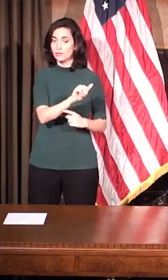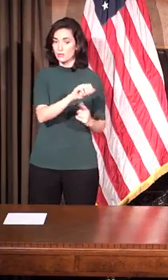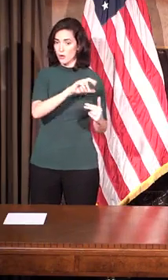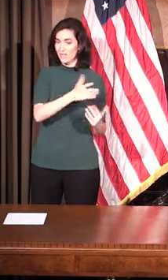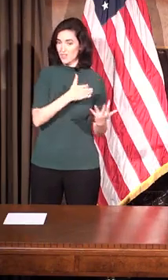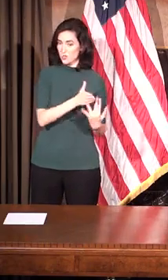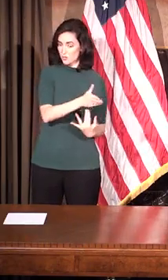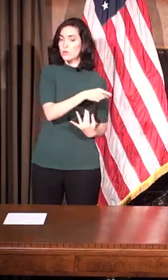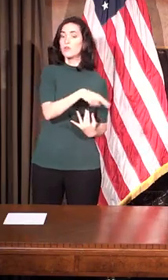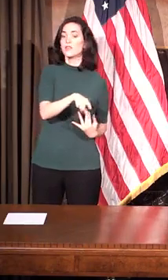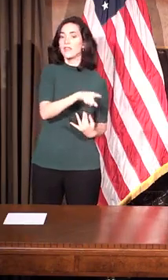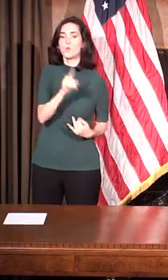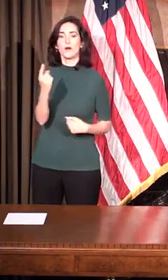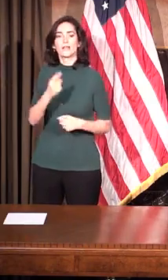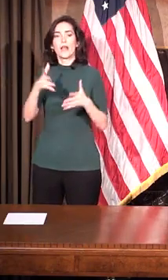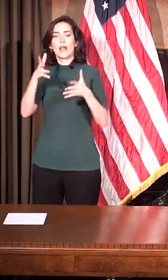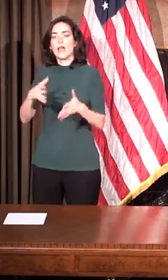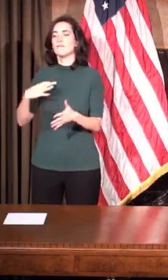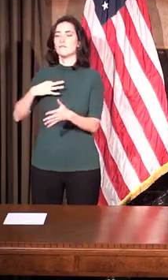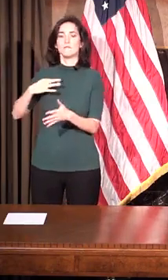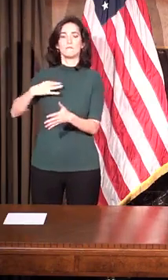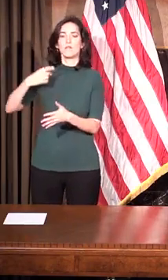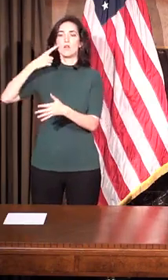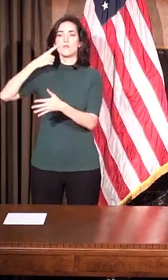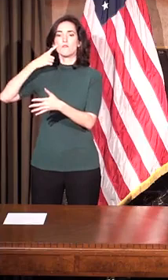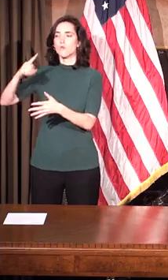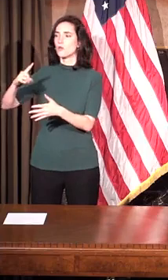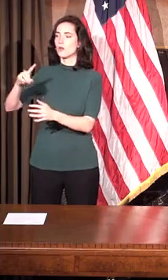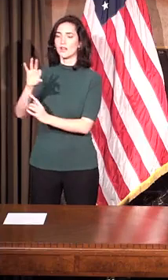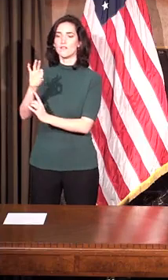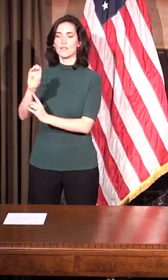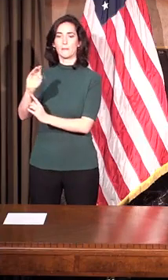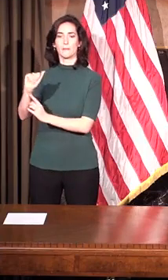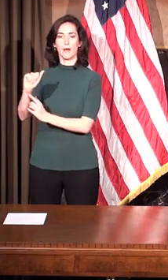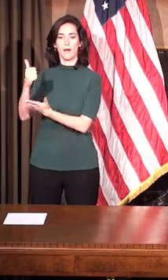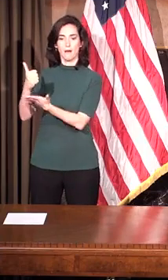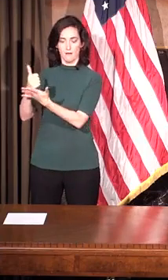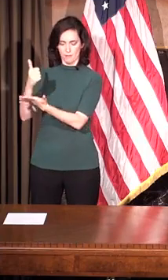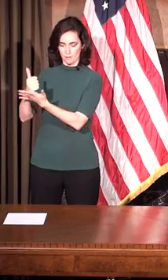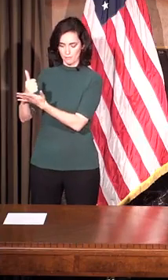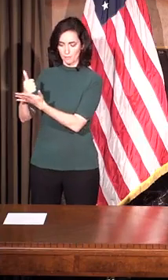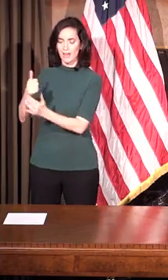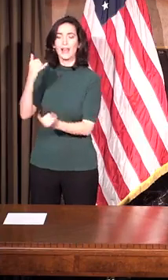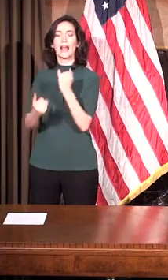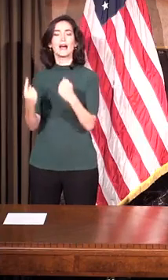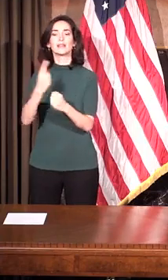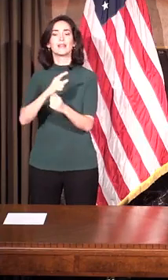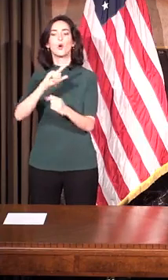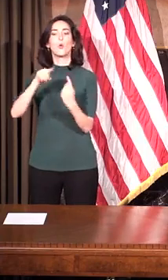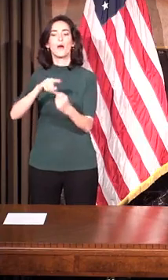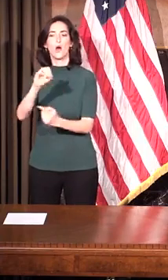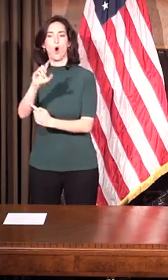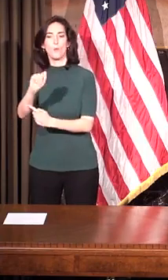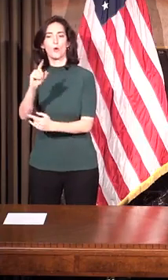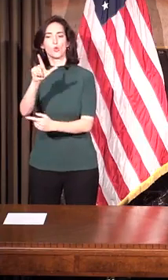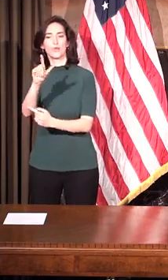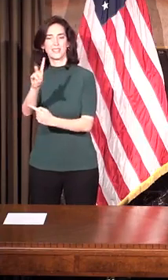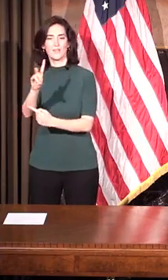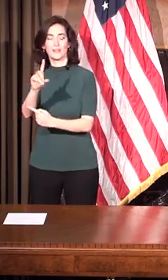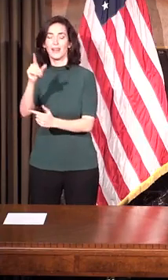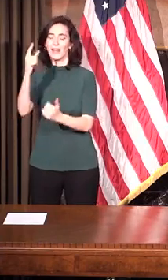The last day to register is October 27th.